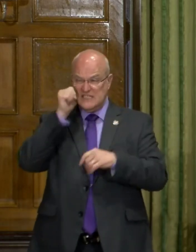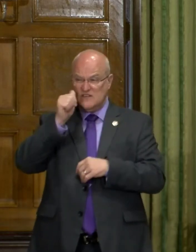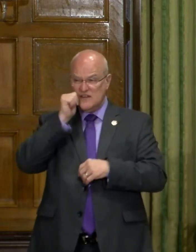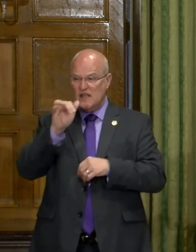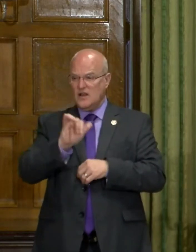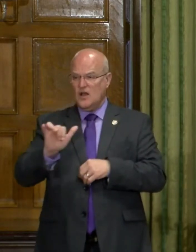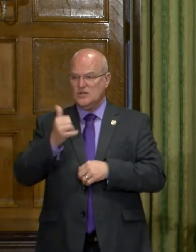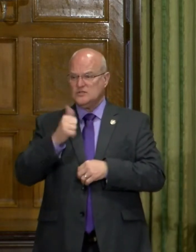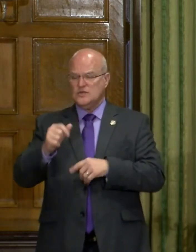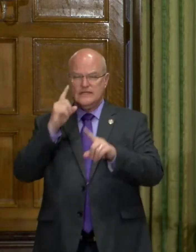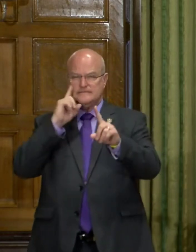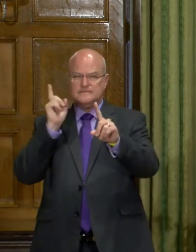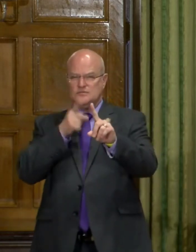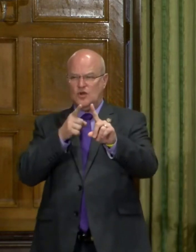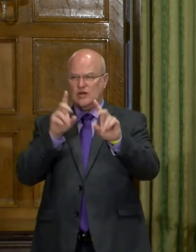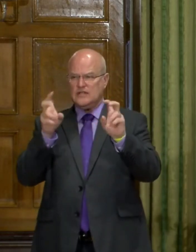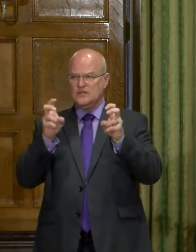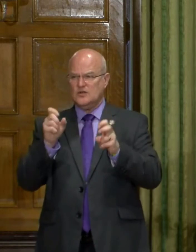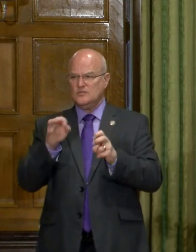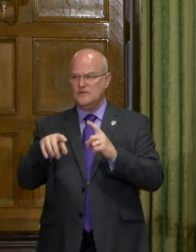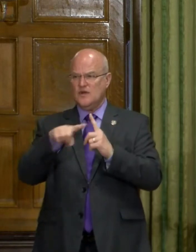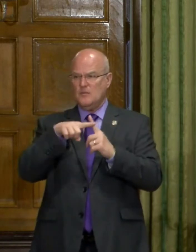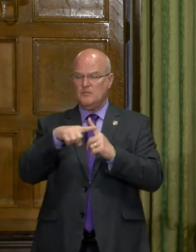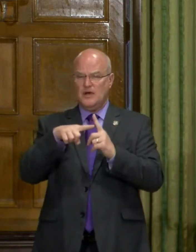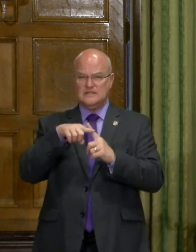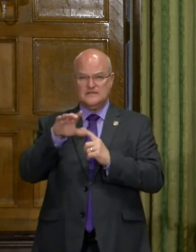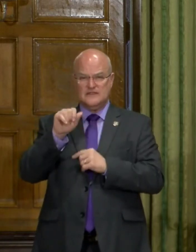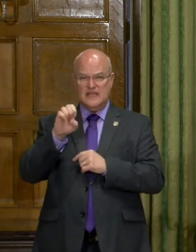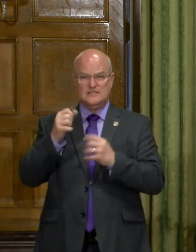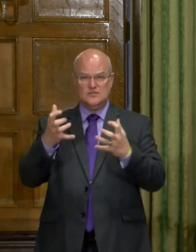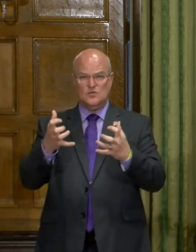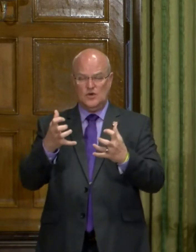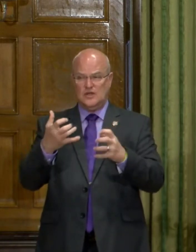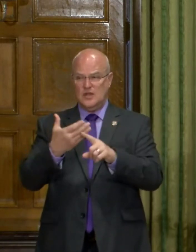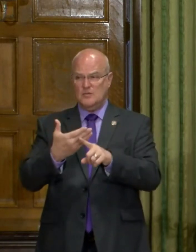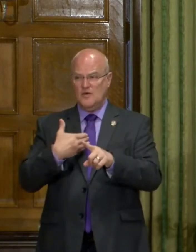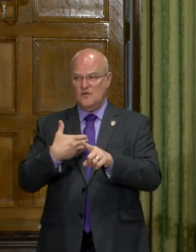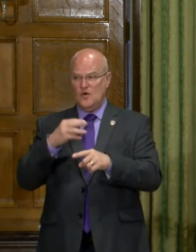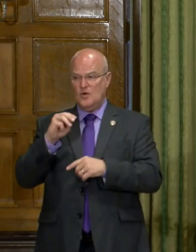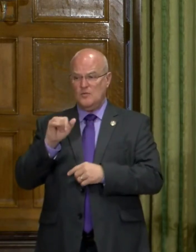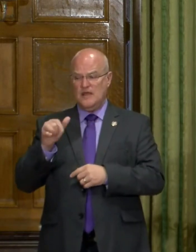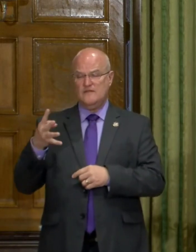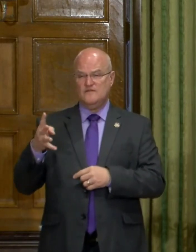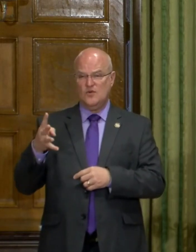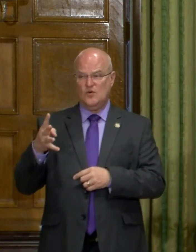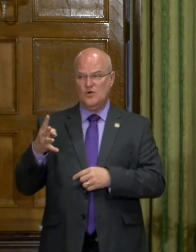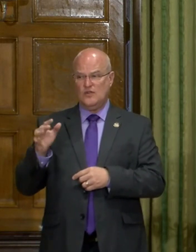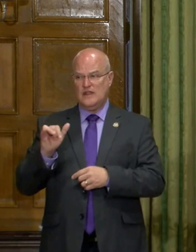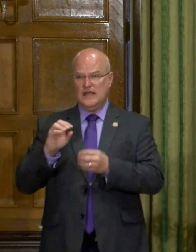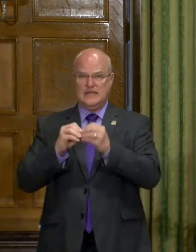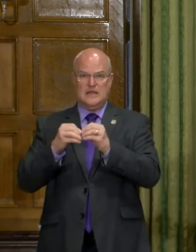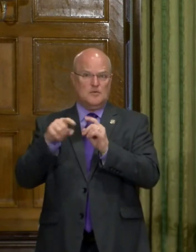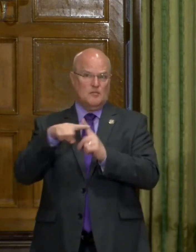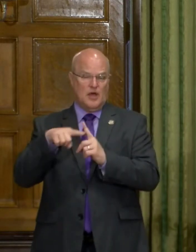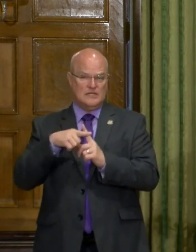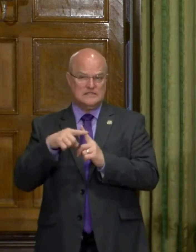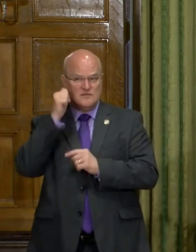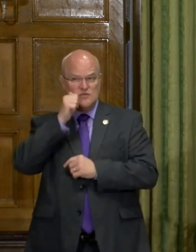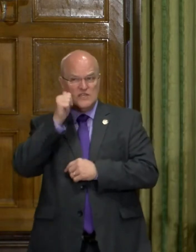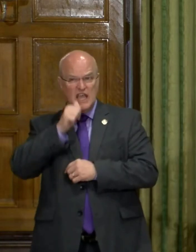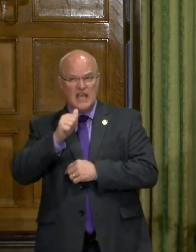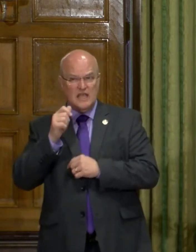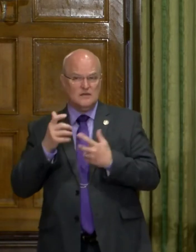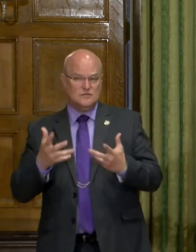and also any target in terms of positive cases that you want to get to before May 4th, like number of positives per